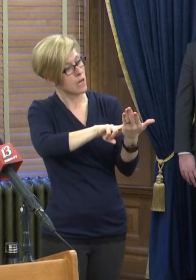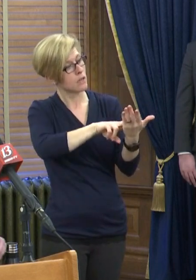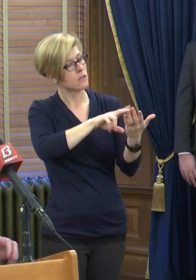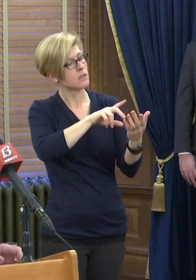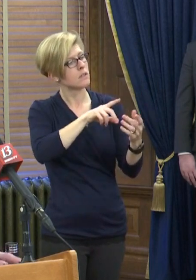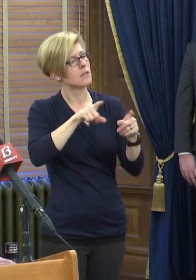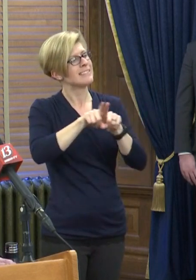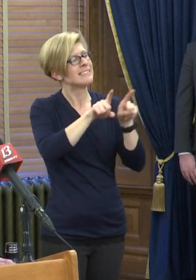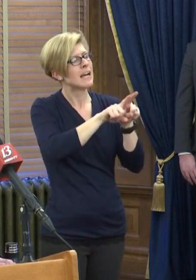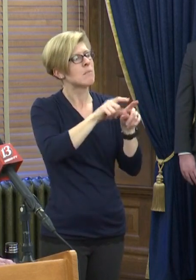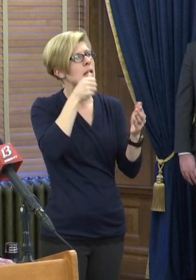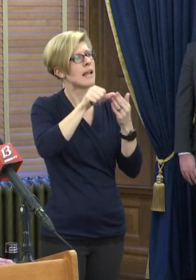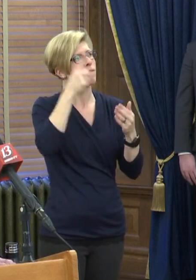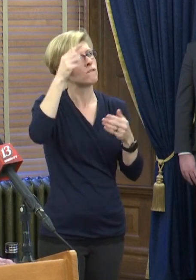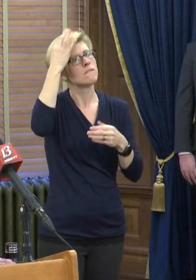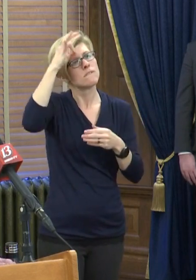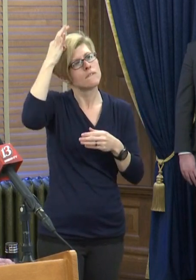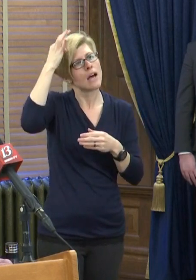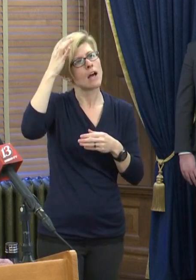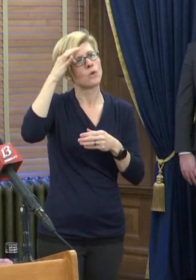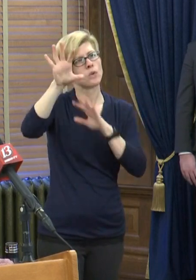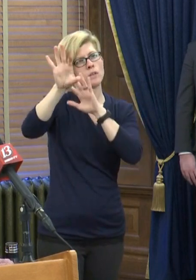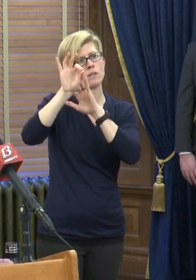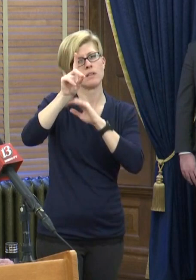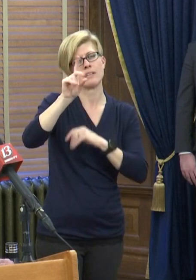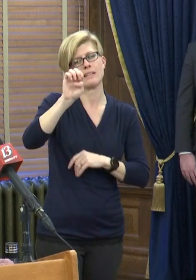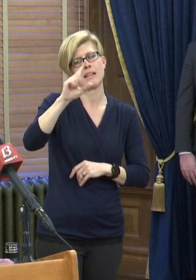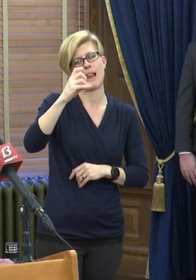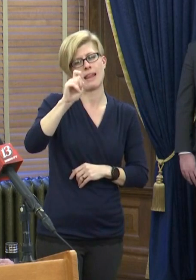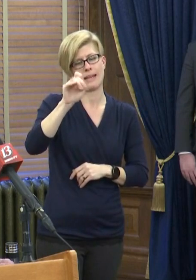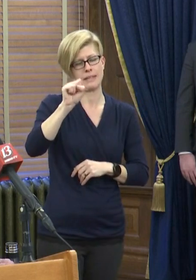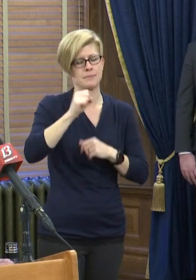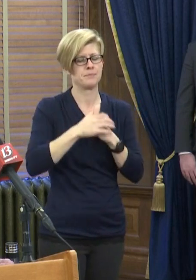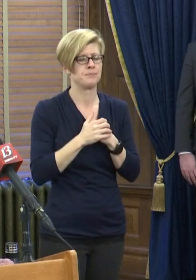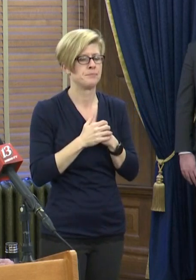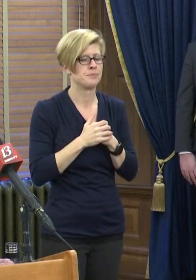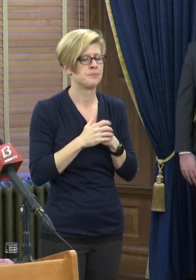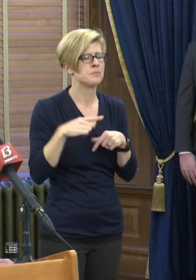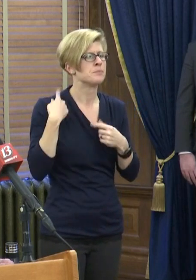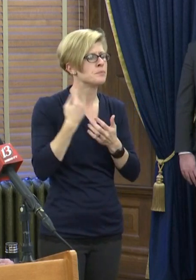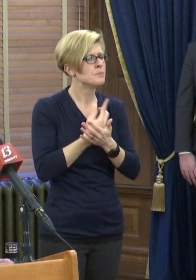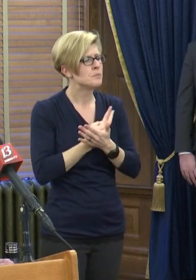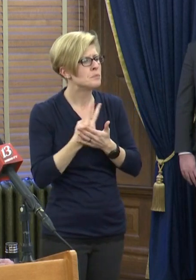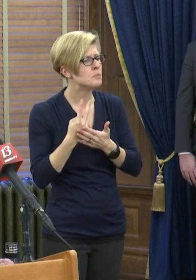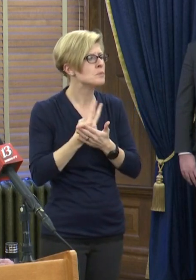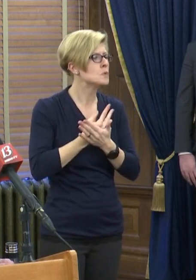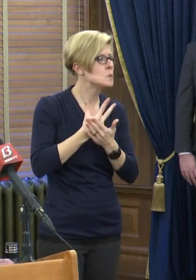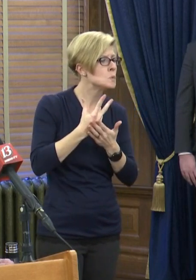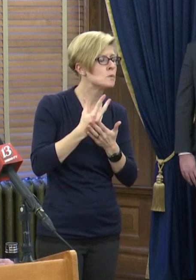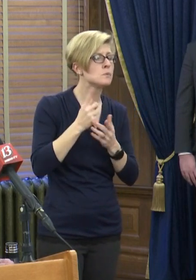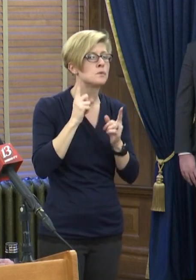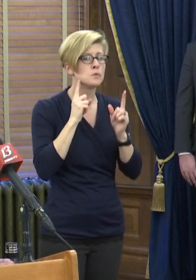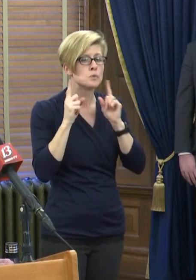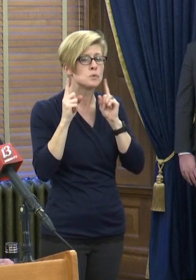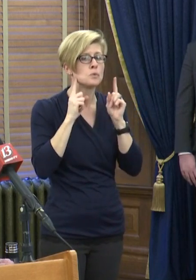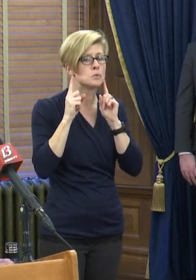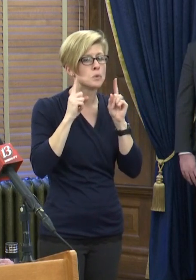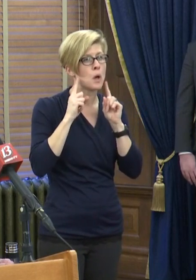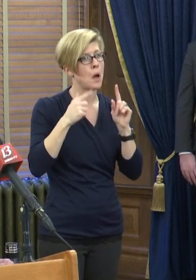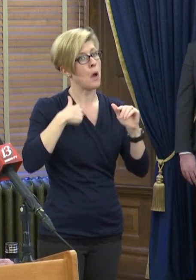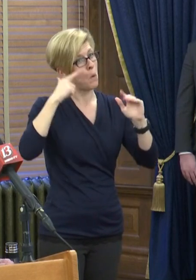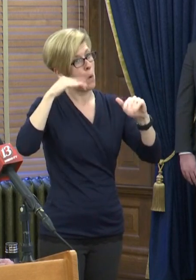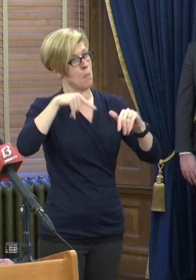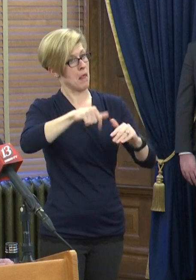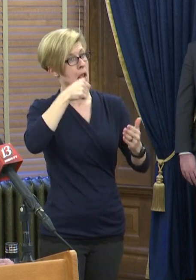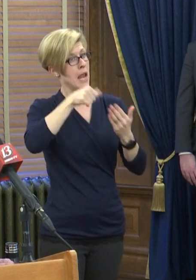federal delegation. Given everything that we've heard over the last few weeks, I had hoped this Kansas letter